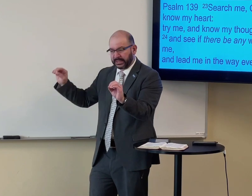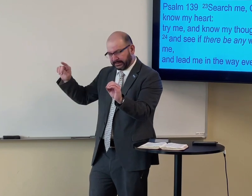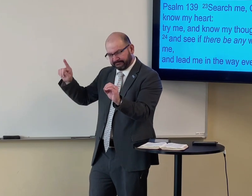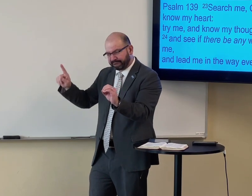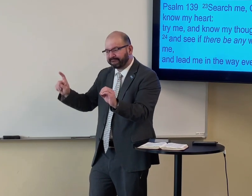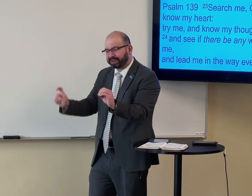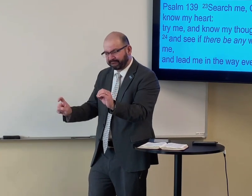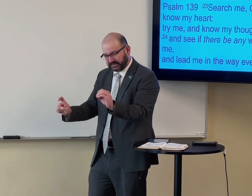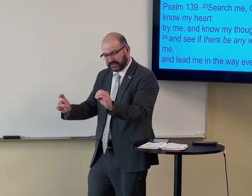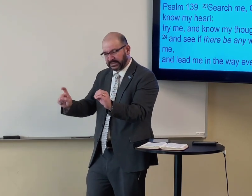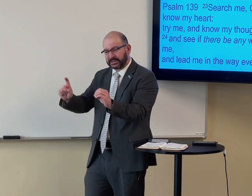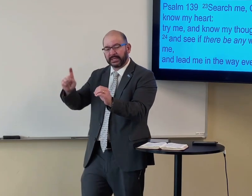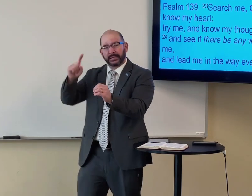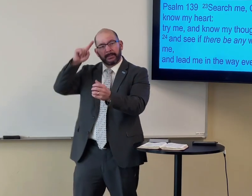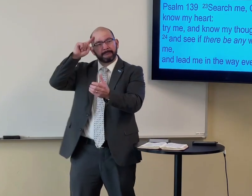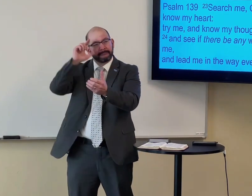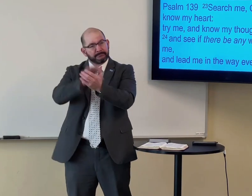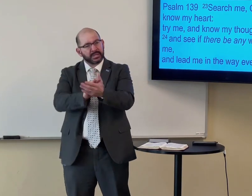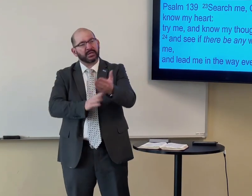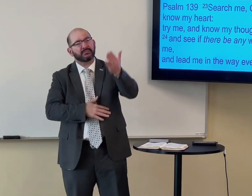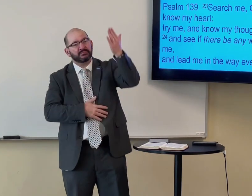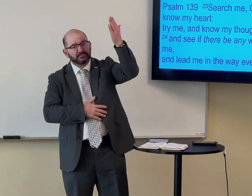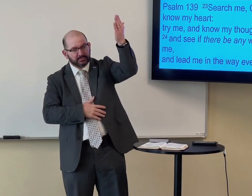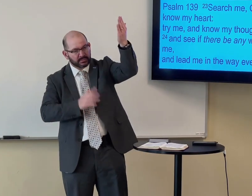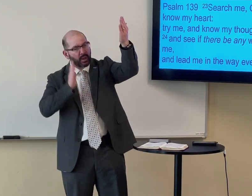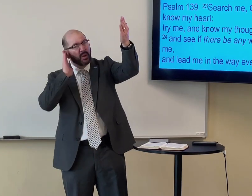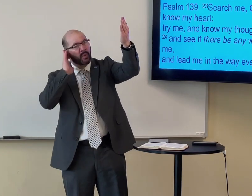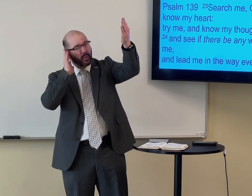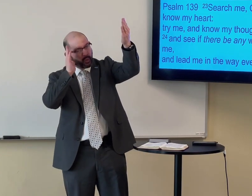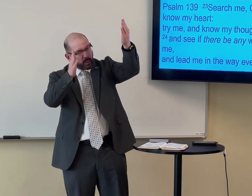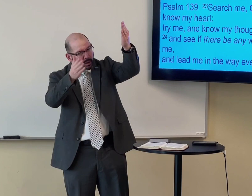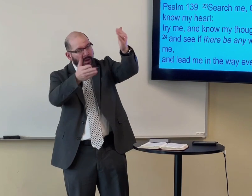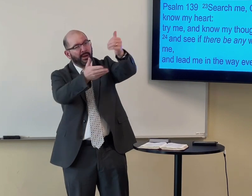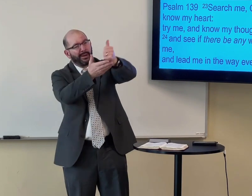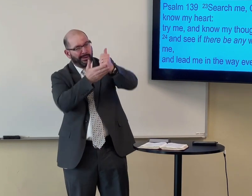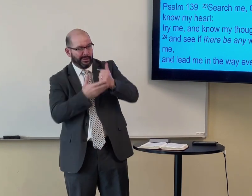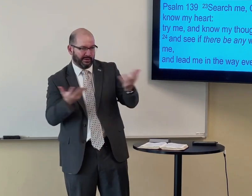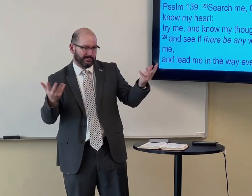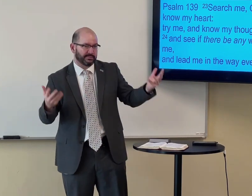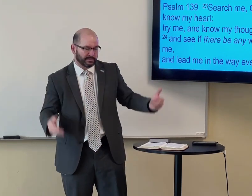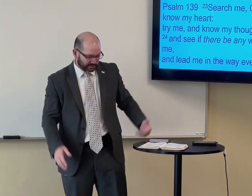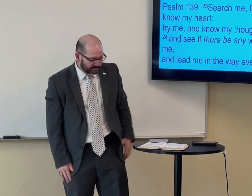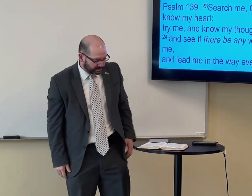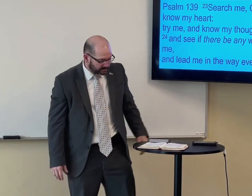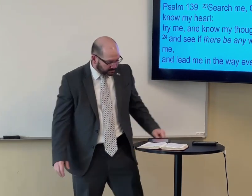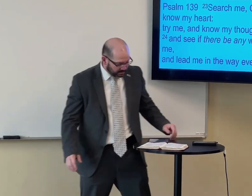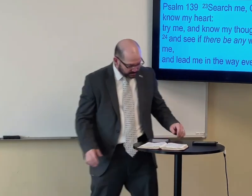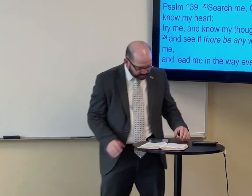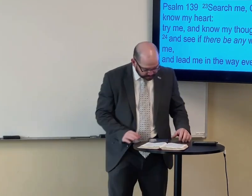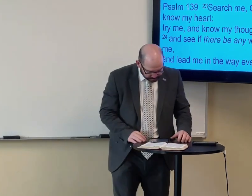he's not gonna get what he asked for. He needs to ask when he believing that God can help him.